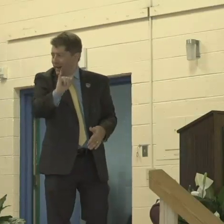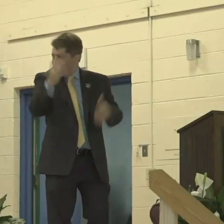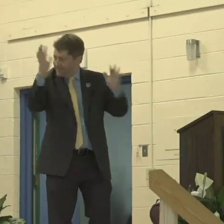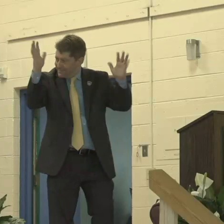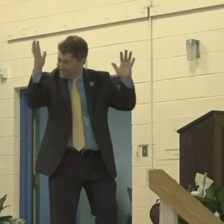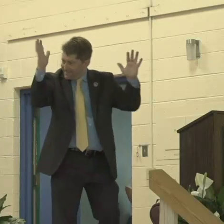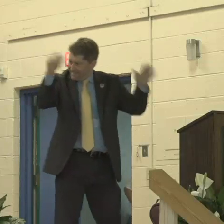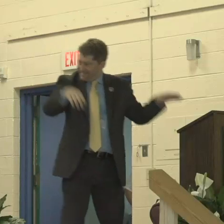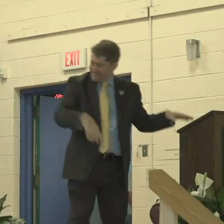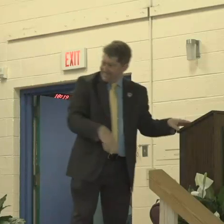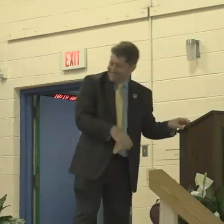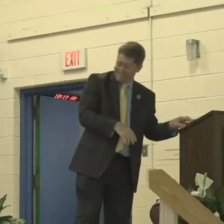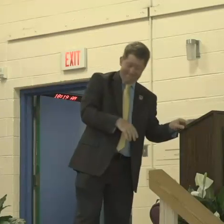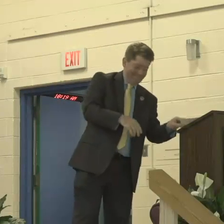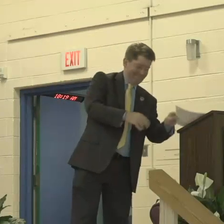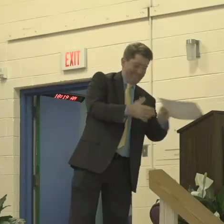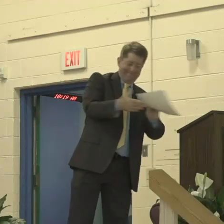Miss Annabella Rilleri.